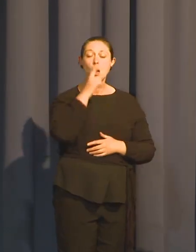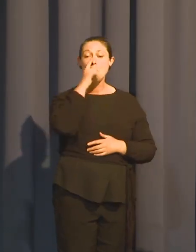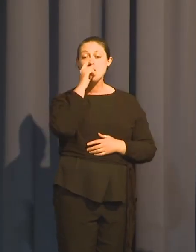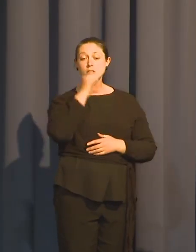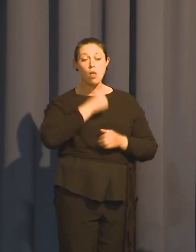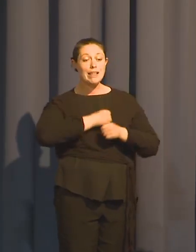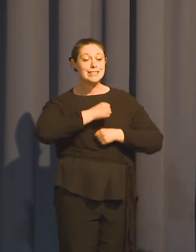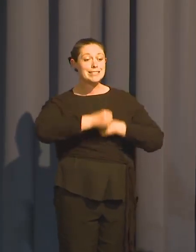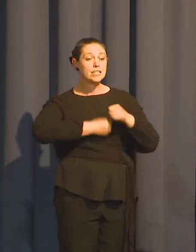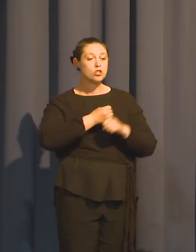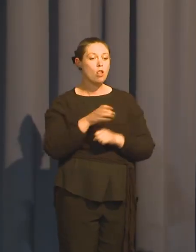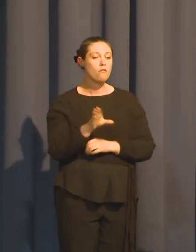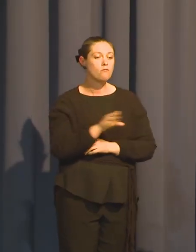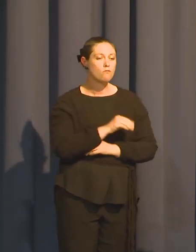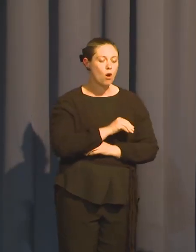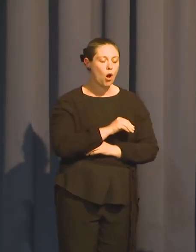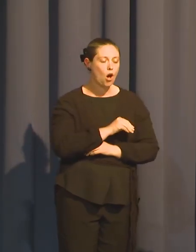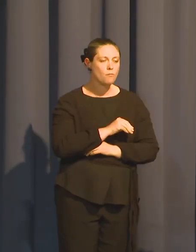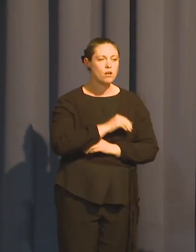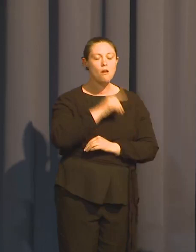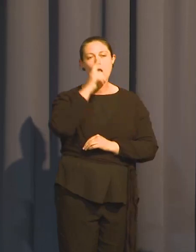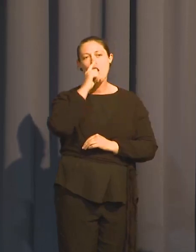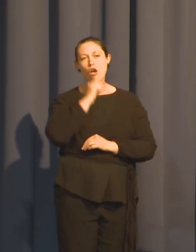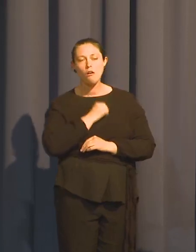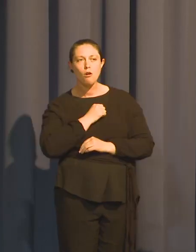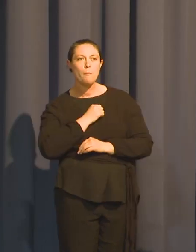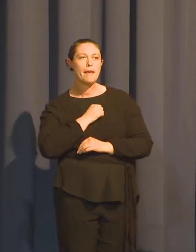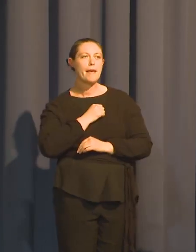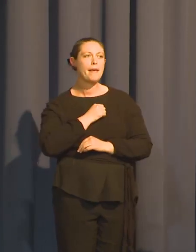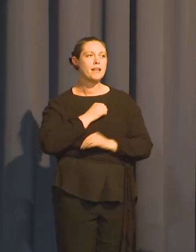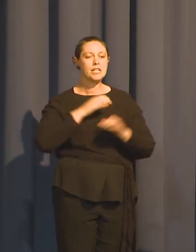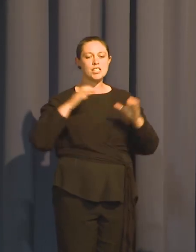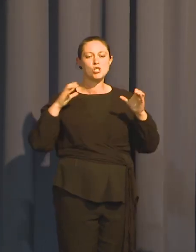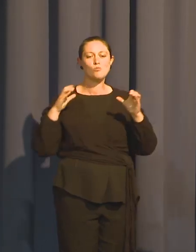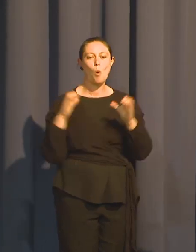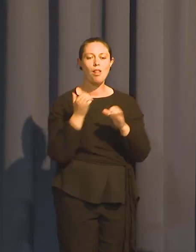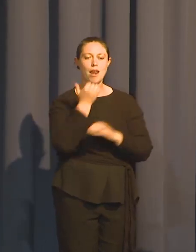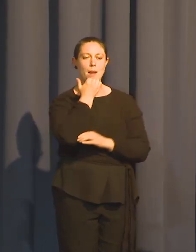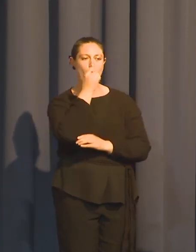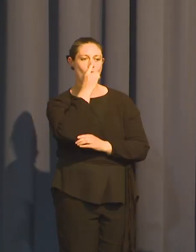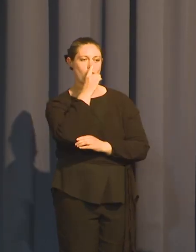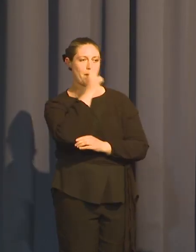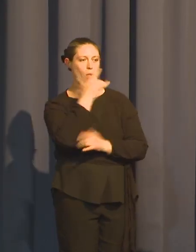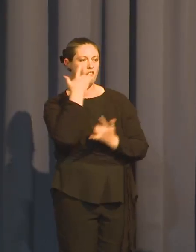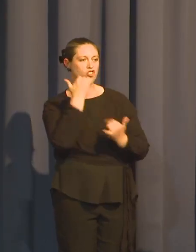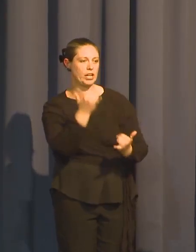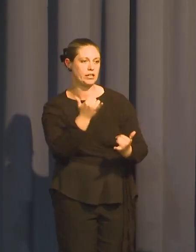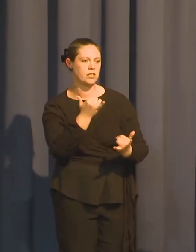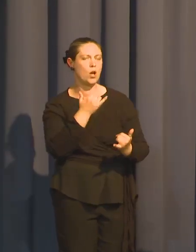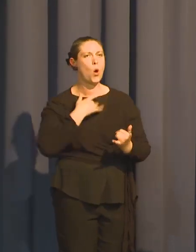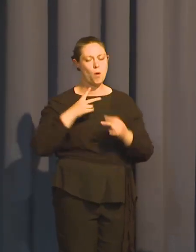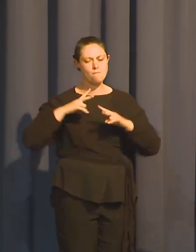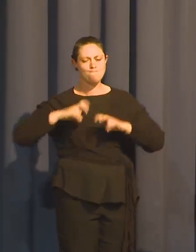seasonality, it could be a smaller sample size. There's a number of reasons that we're exploring.